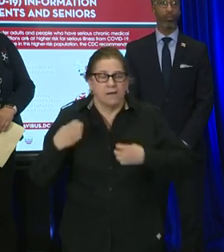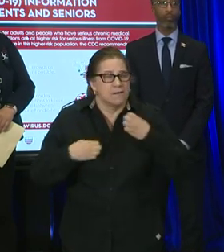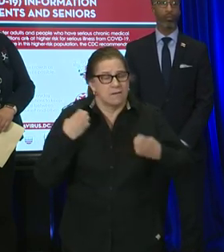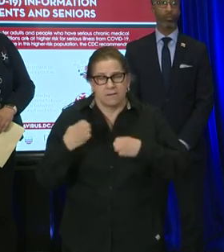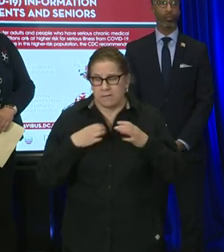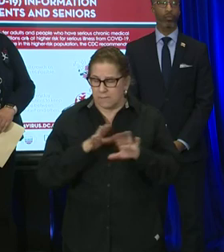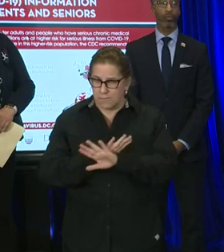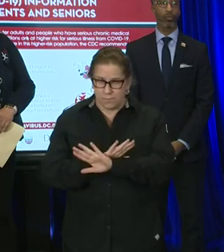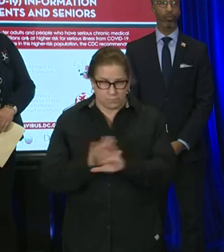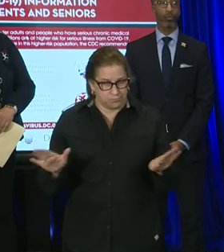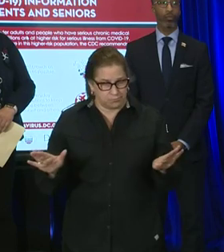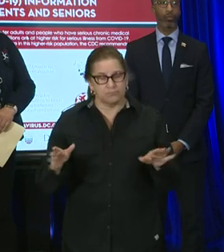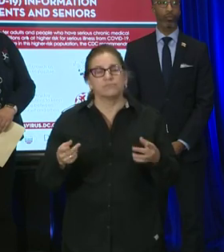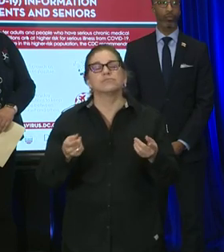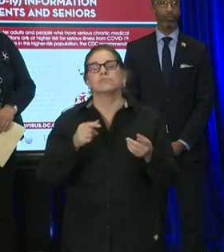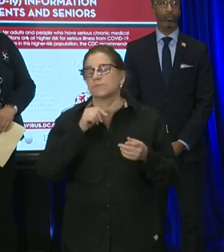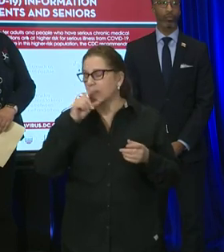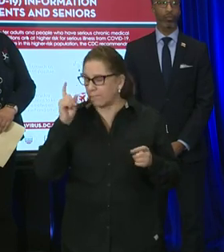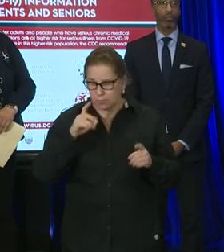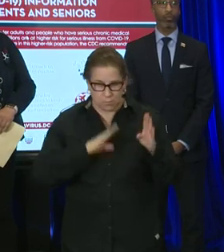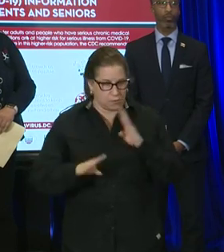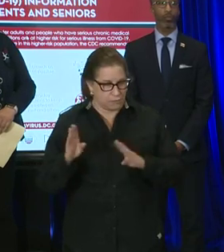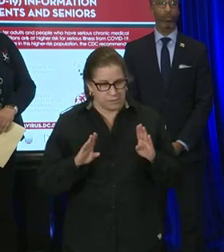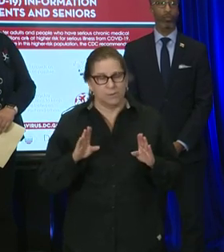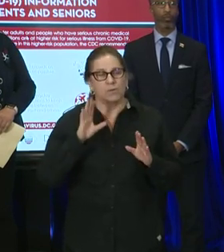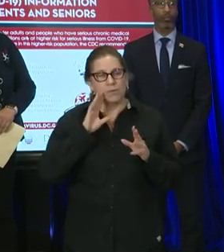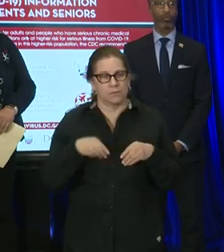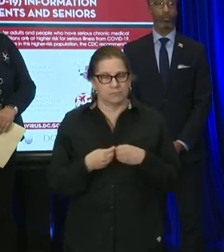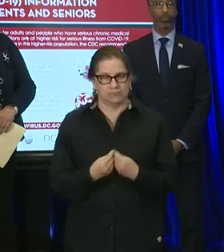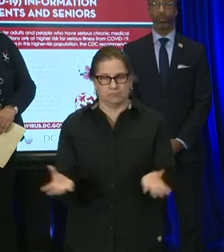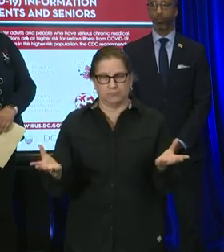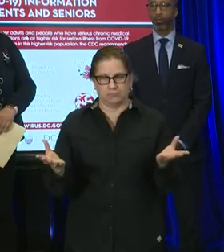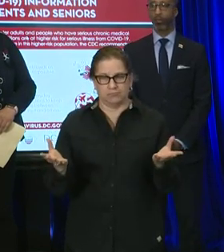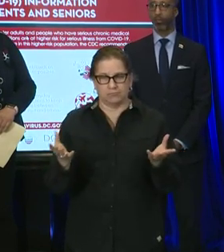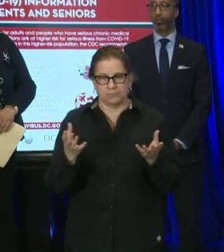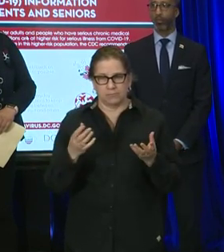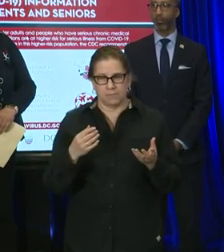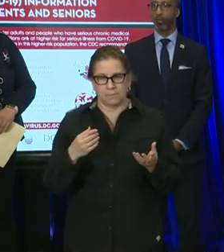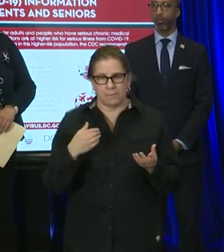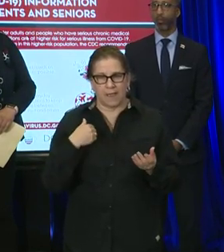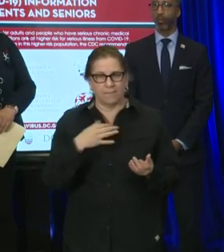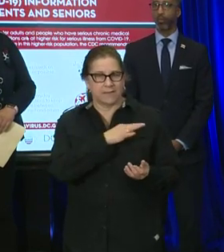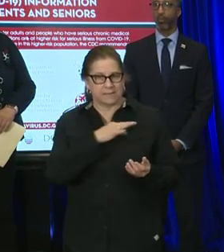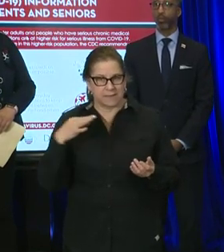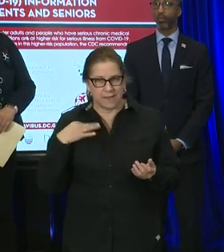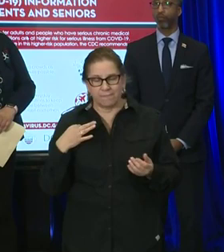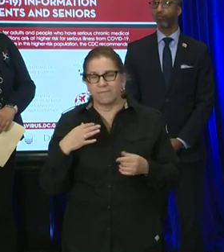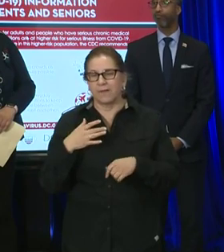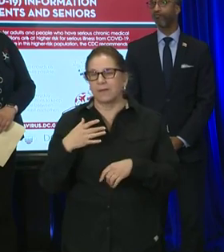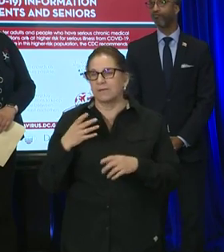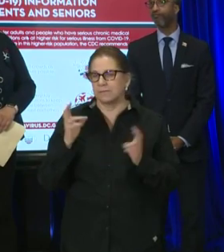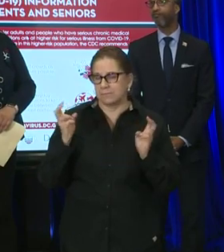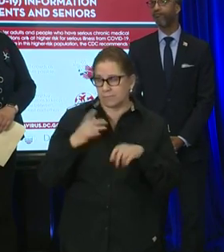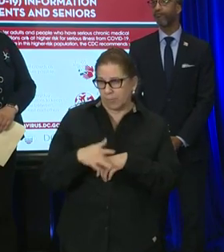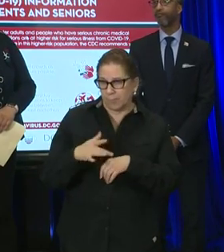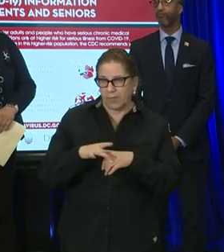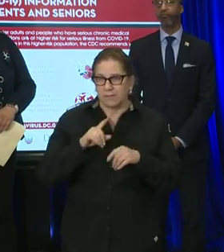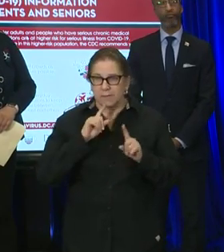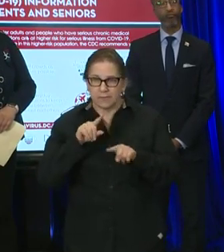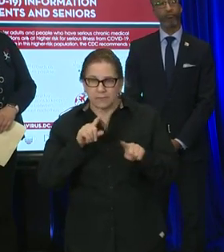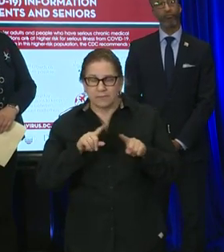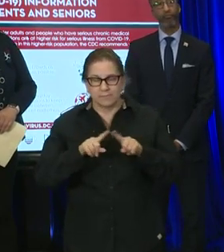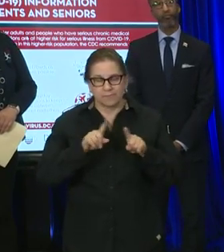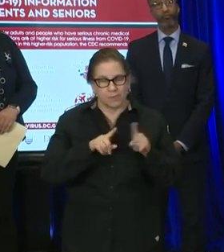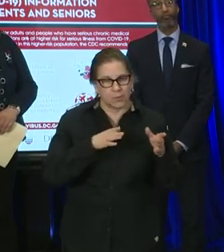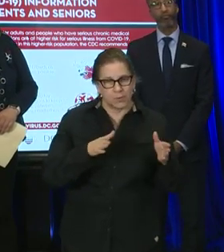our staff available to answer your questions, and we will continue to look for ways to help. Similarly,